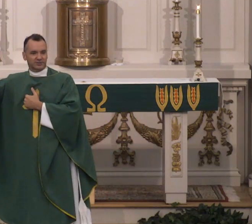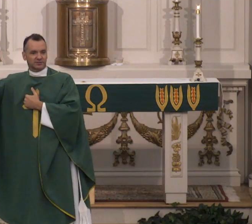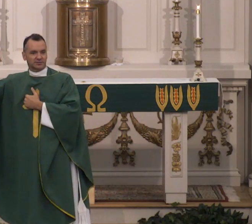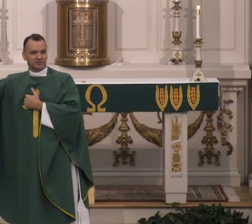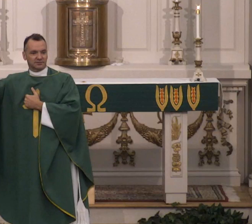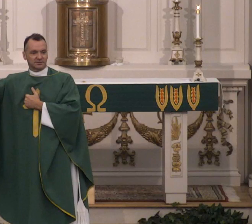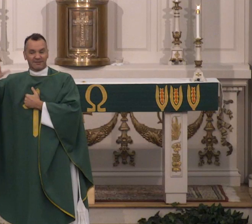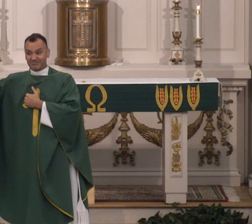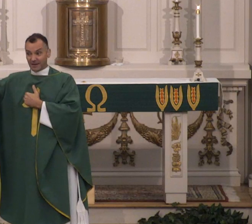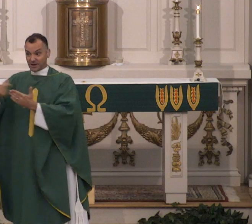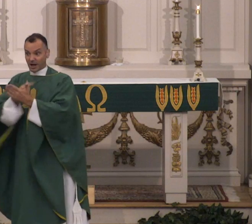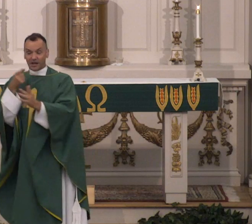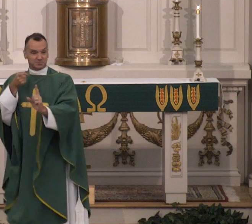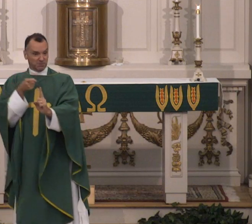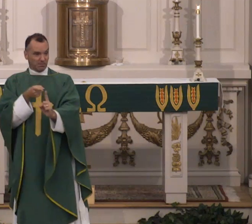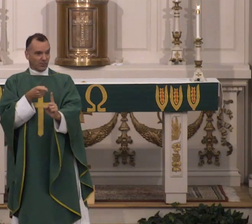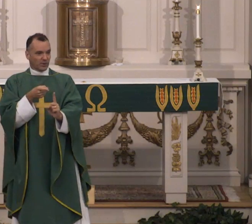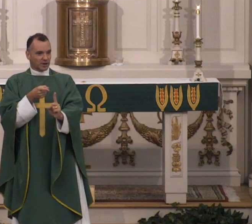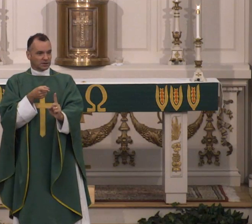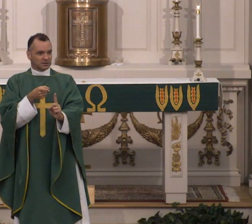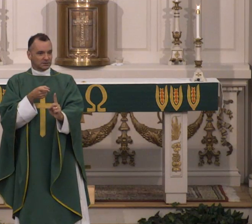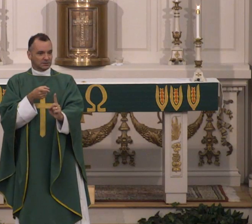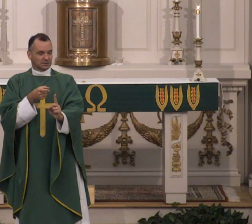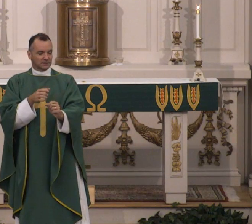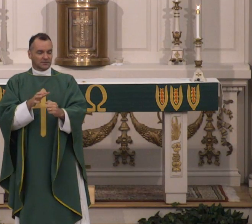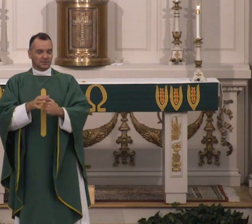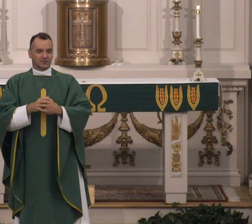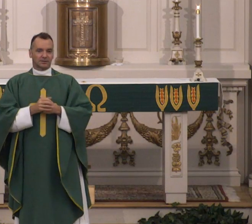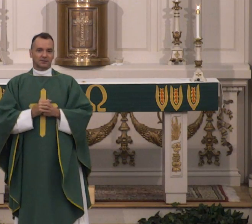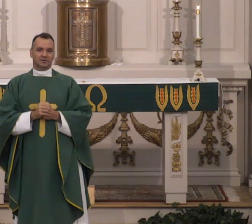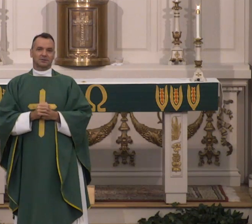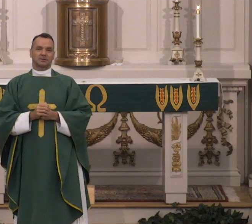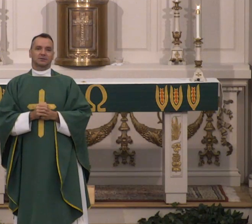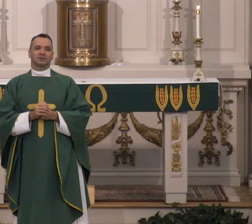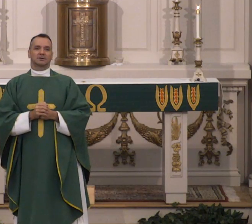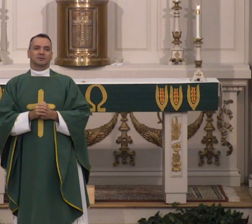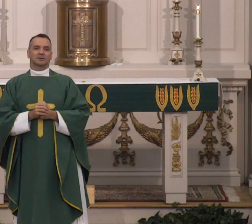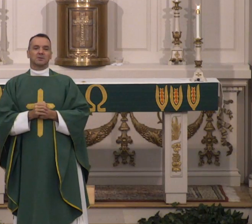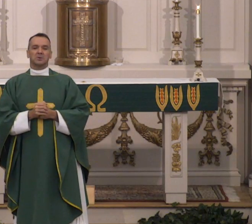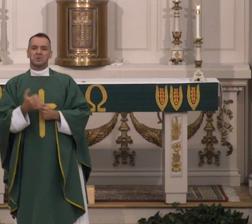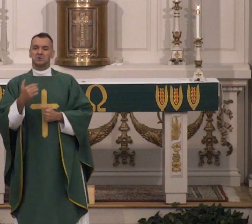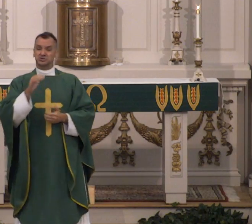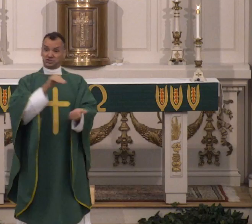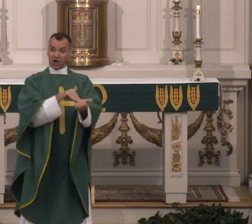serve better, to be better servants. And that's the point of the gospel today.